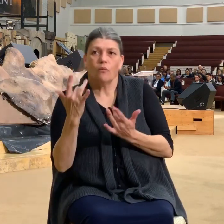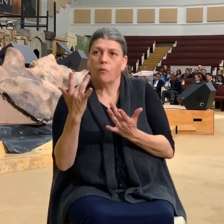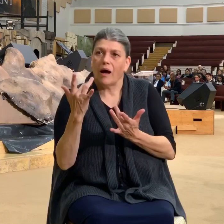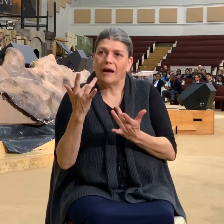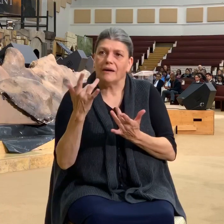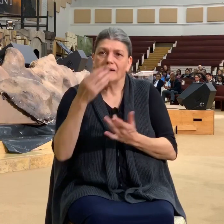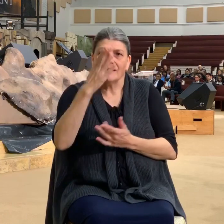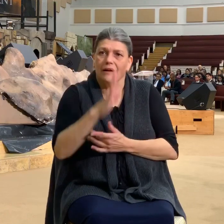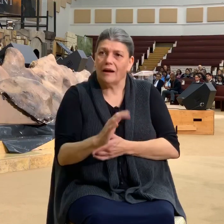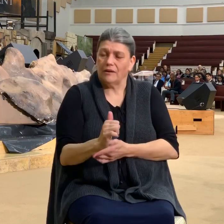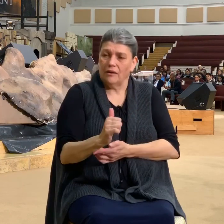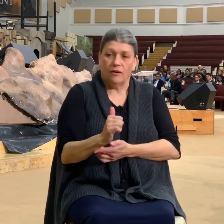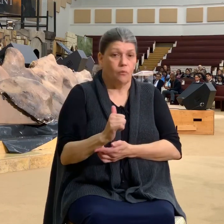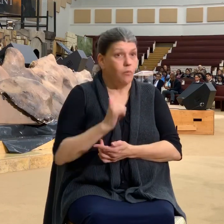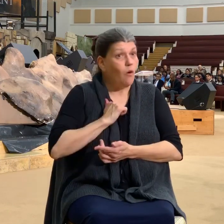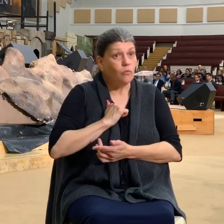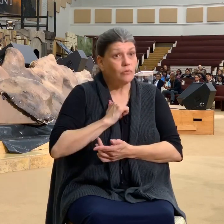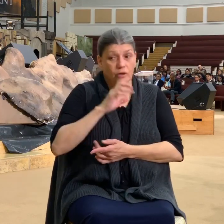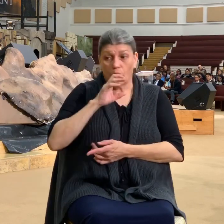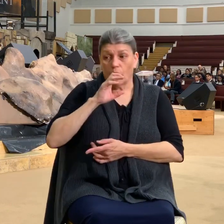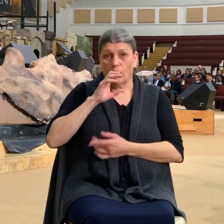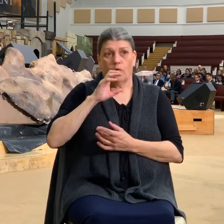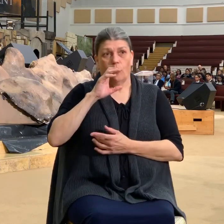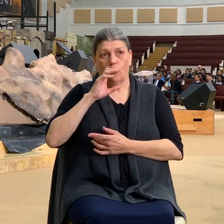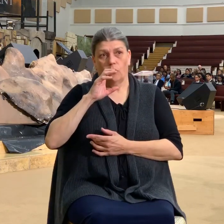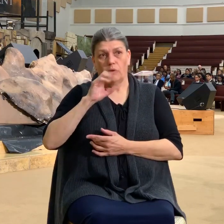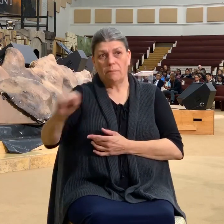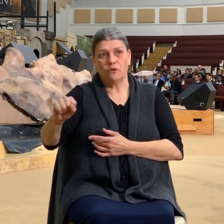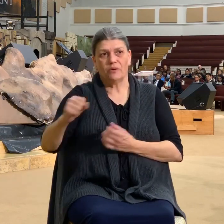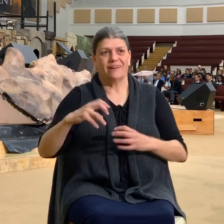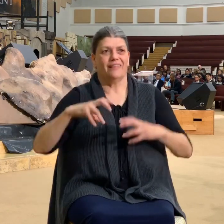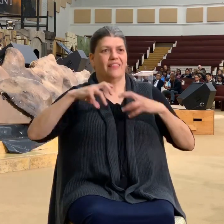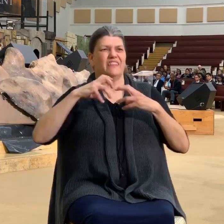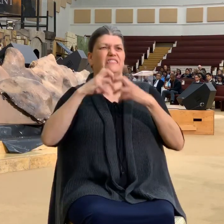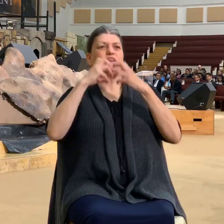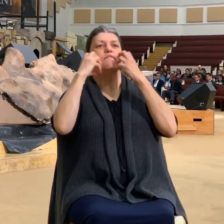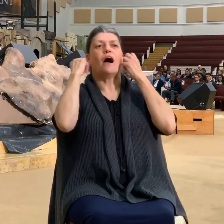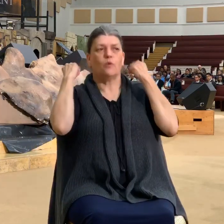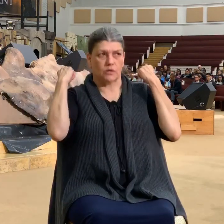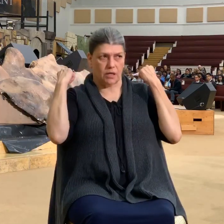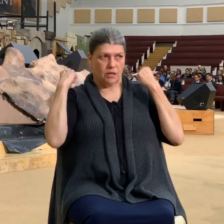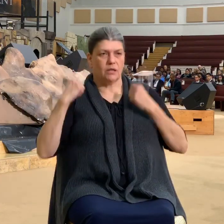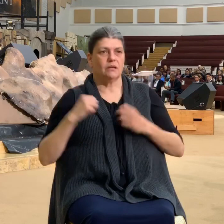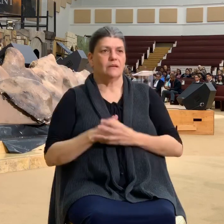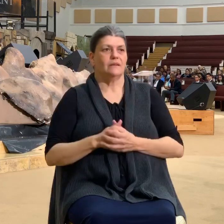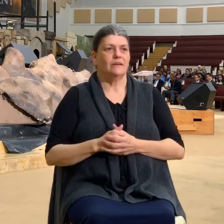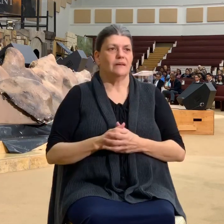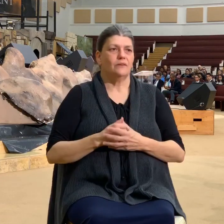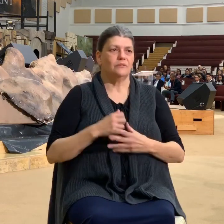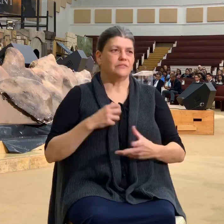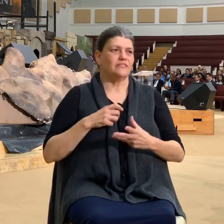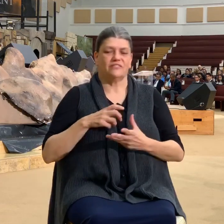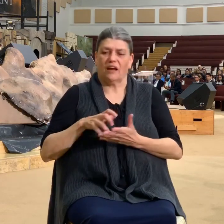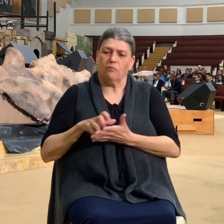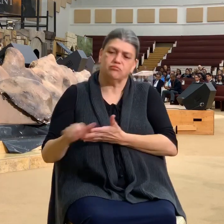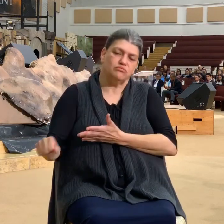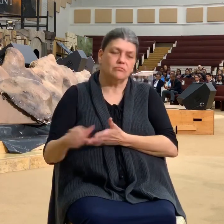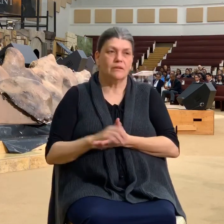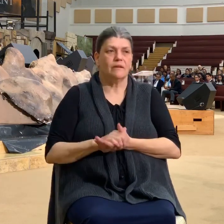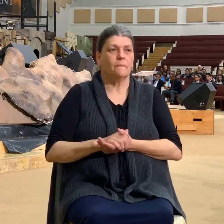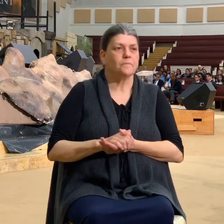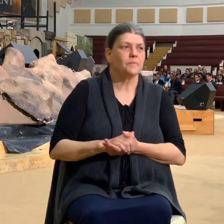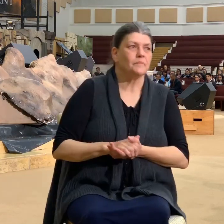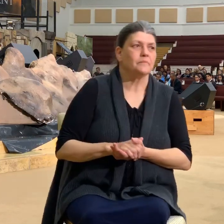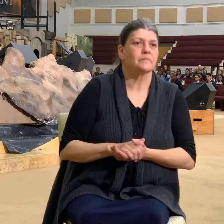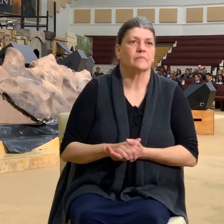will not rebuke the devourer. When you're facing circumstances where things are just being taken away,